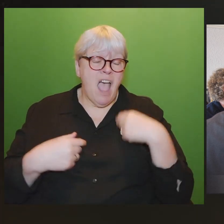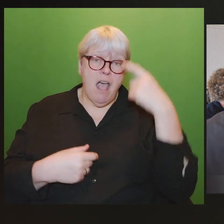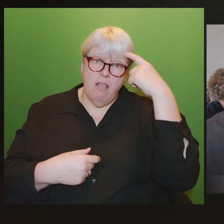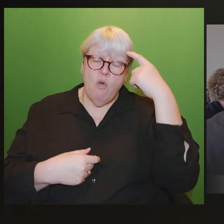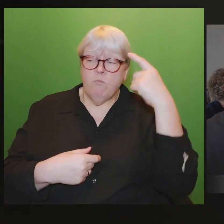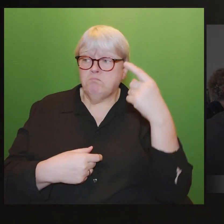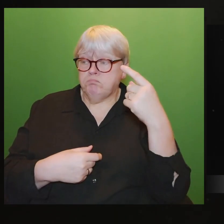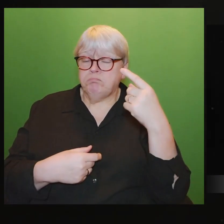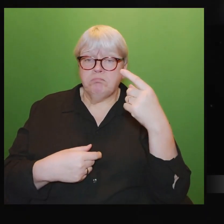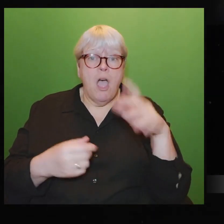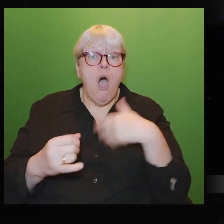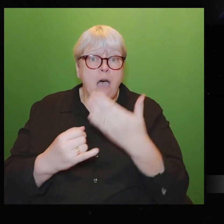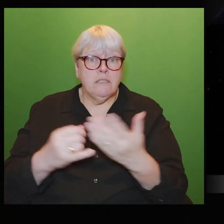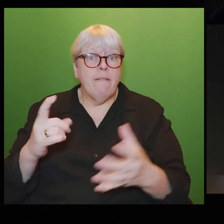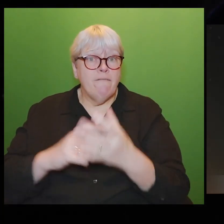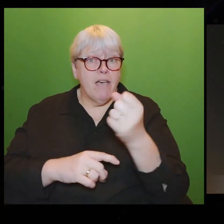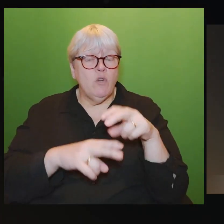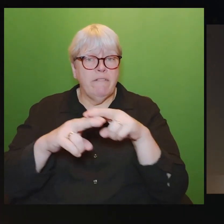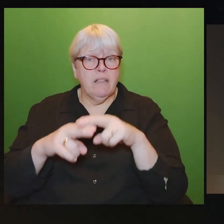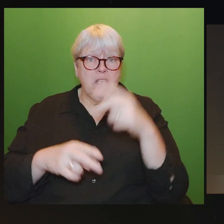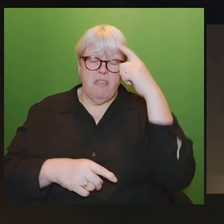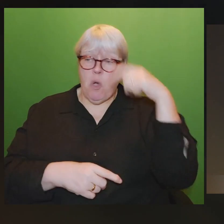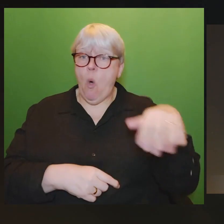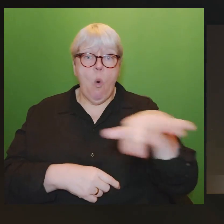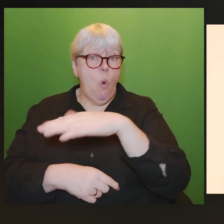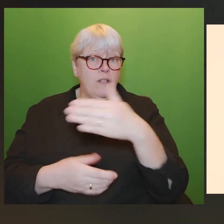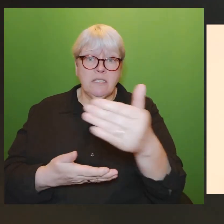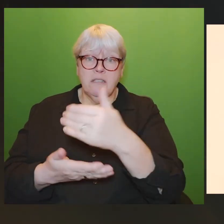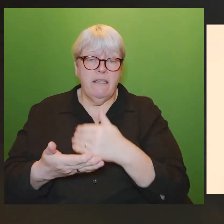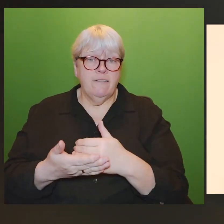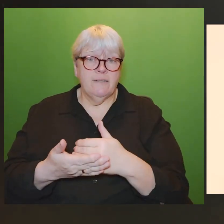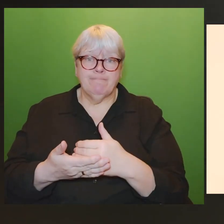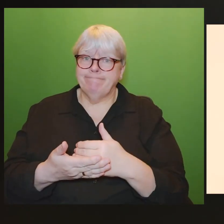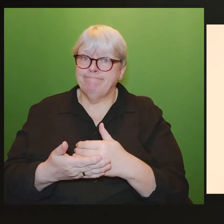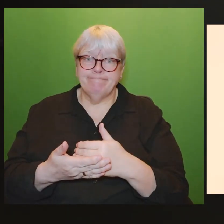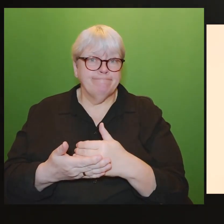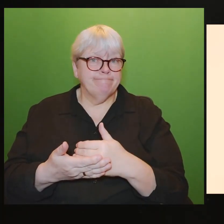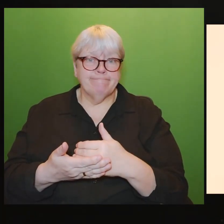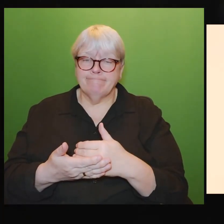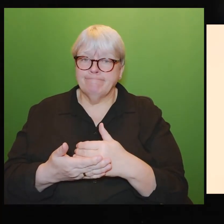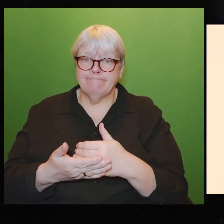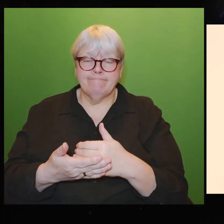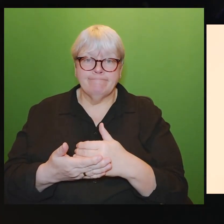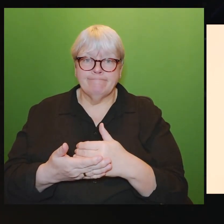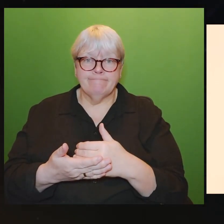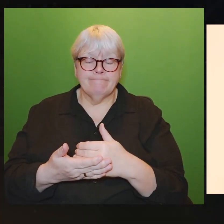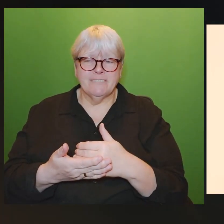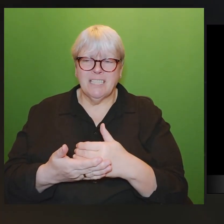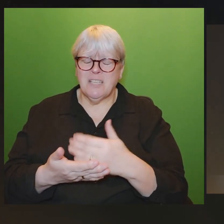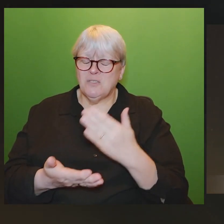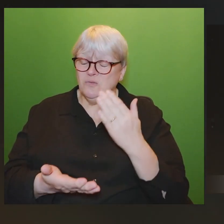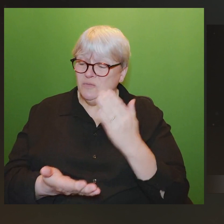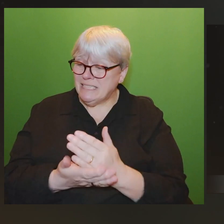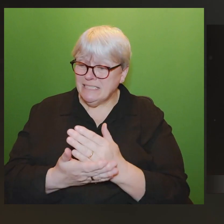the visit of the chief rabbi to Aberdeen, which was a great honour. I also got to know some of the members of the